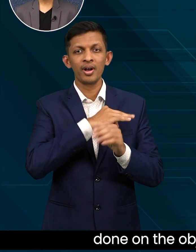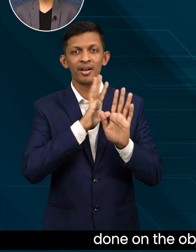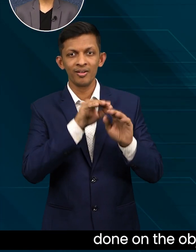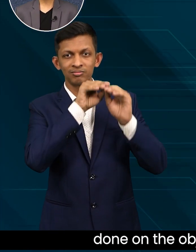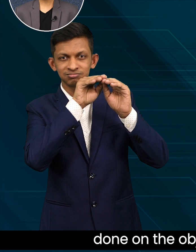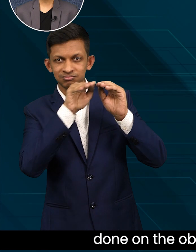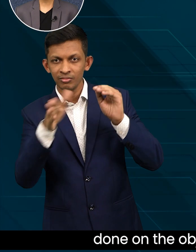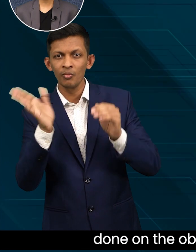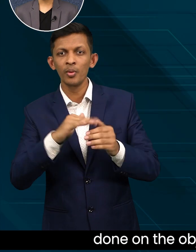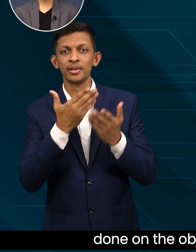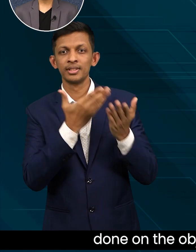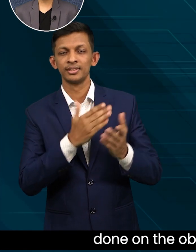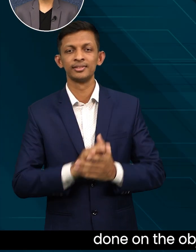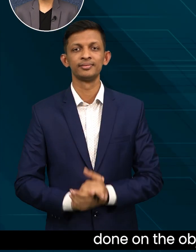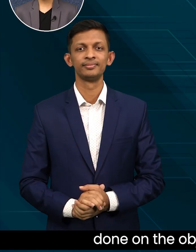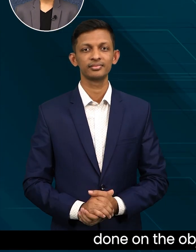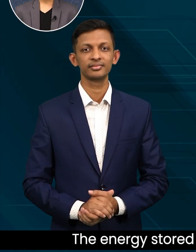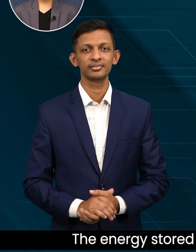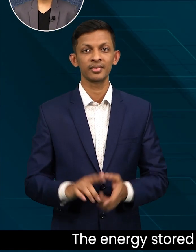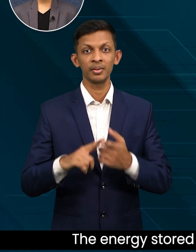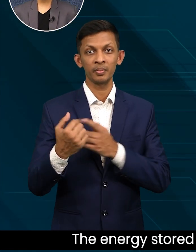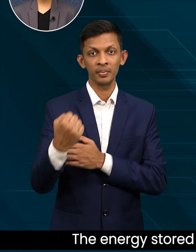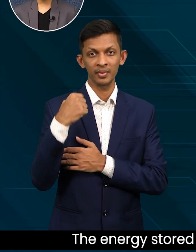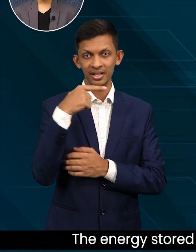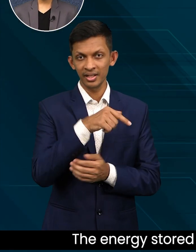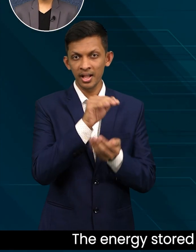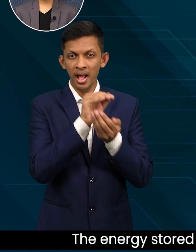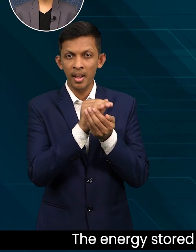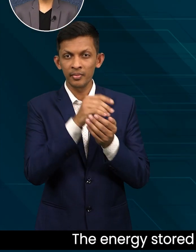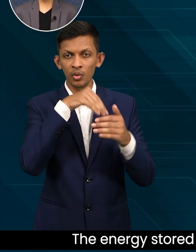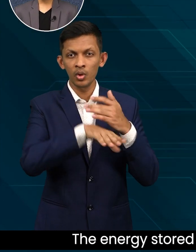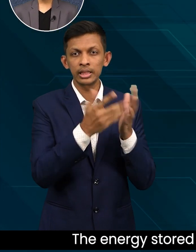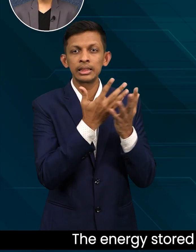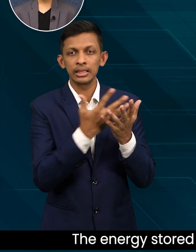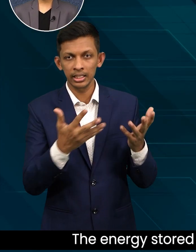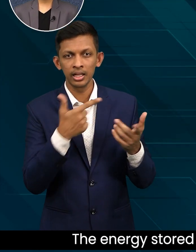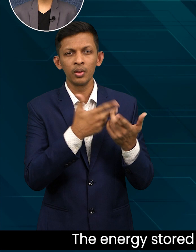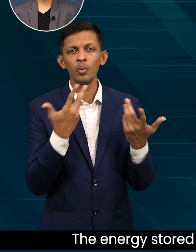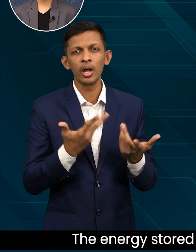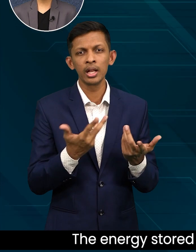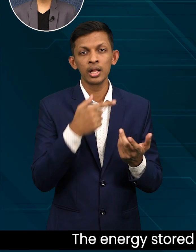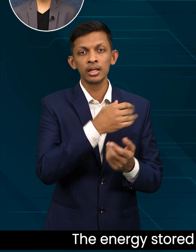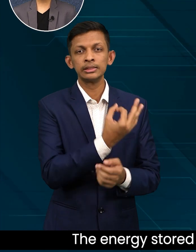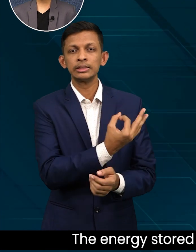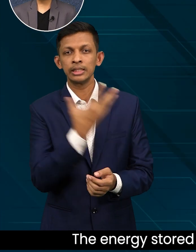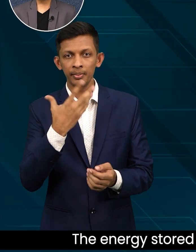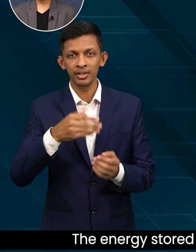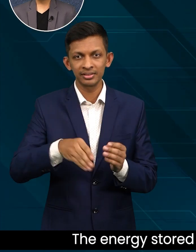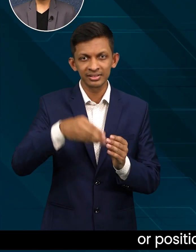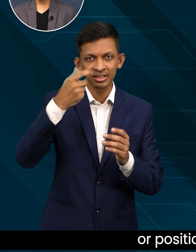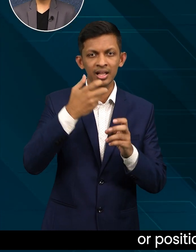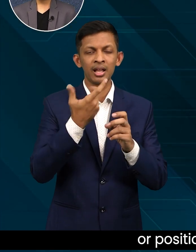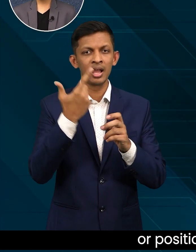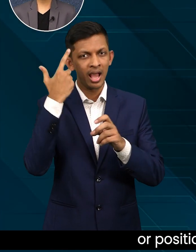acquire that velocity from rest. The energy stored in an object because of its specific